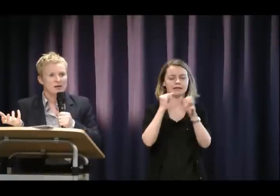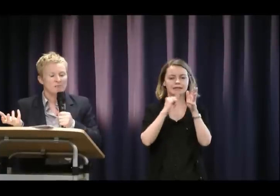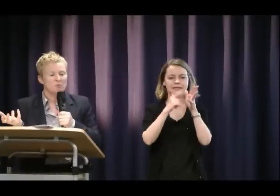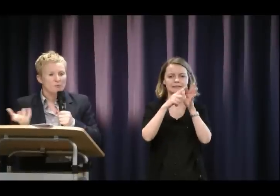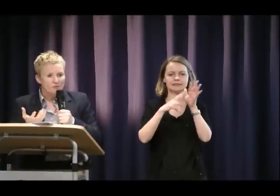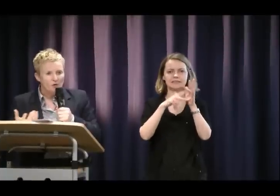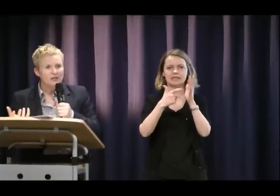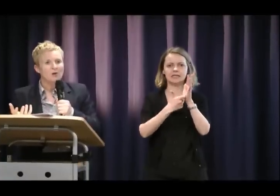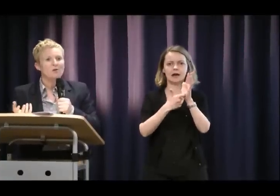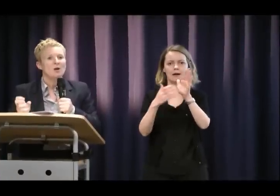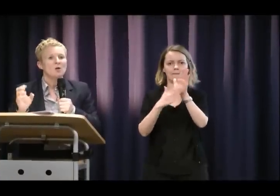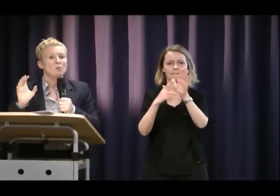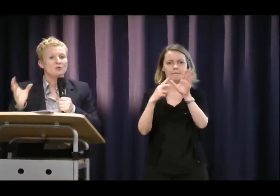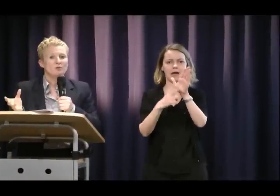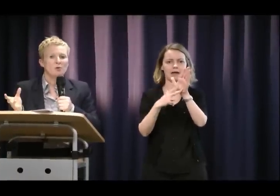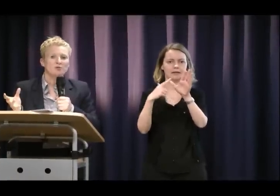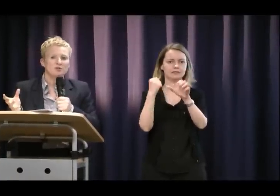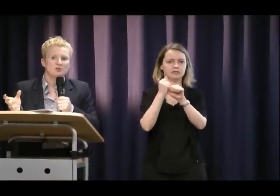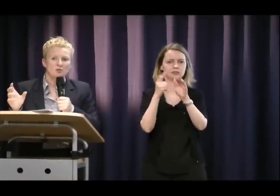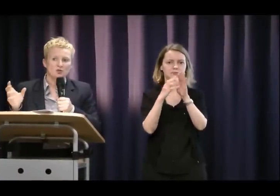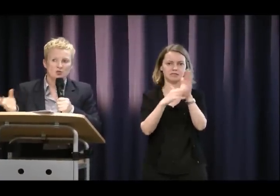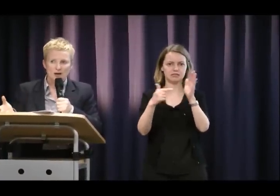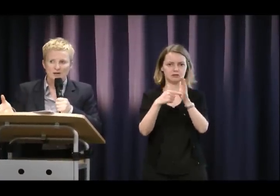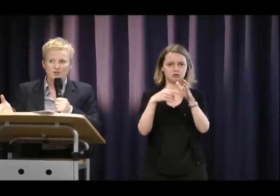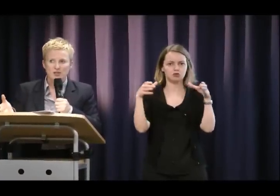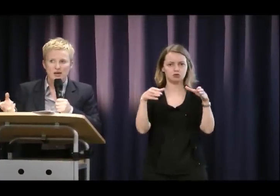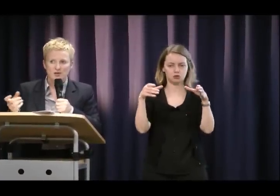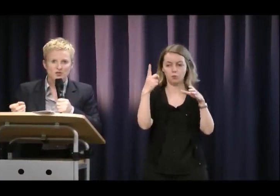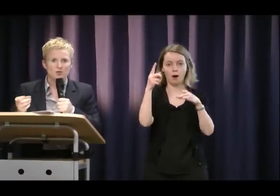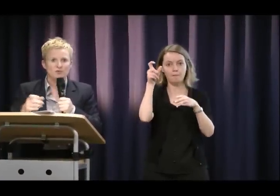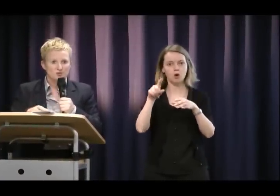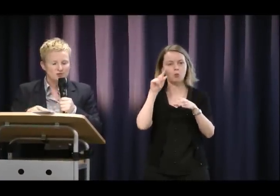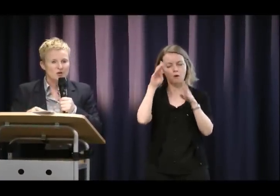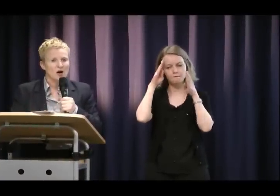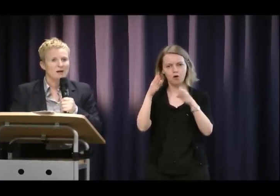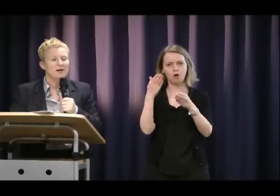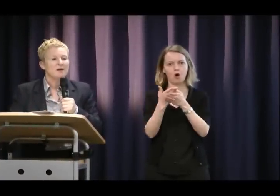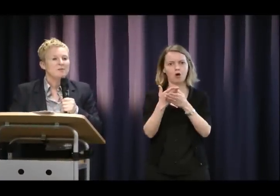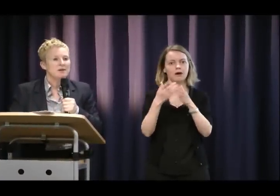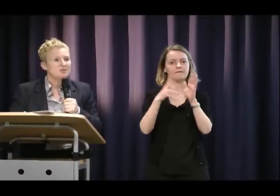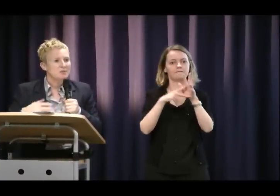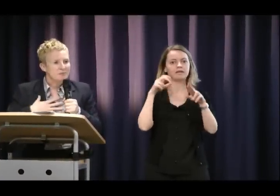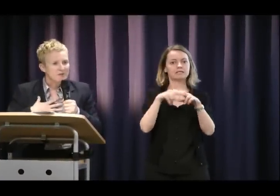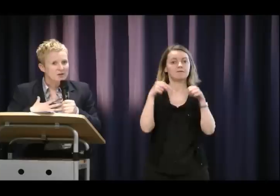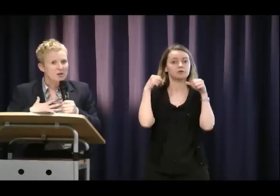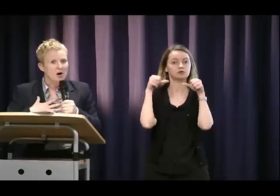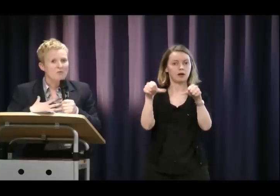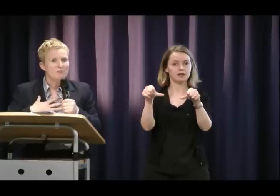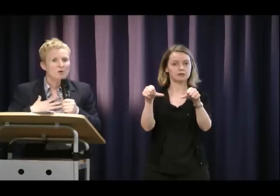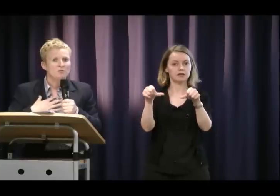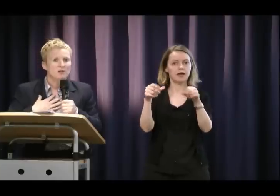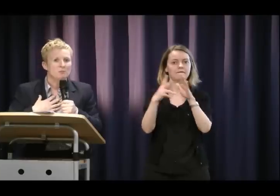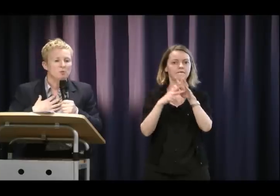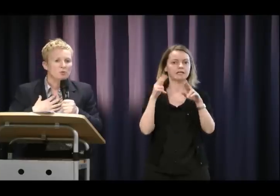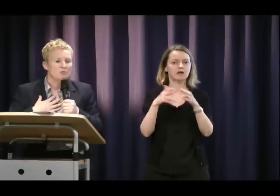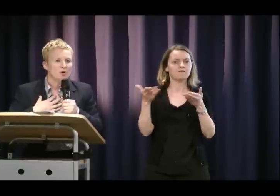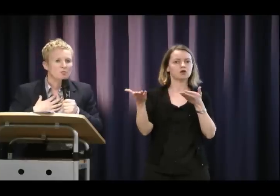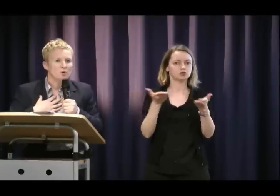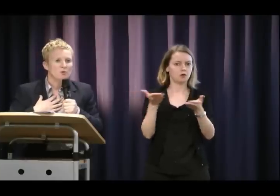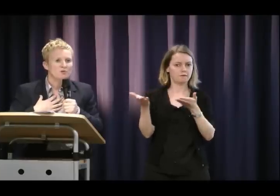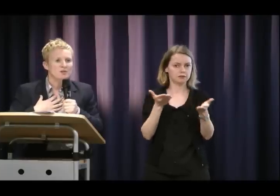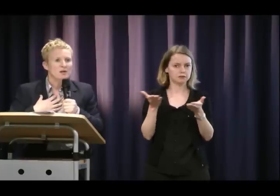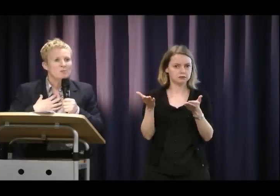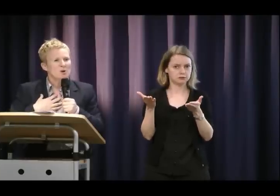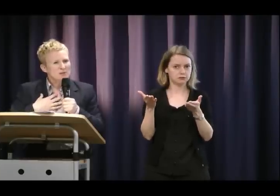management portfolio which focuses on strategy and service design. That's something that I felt and the board